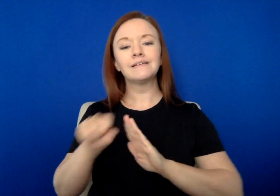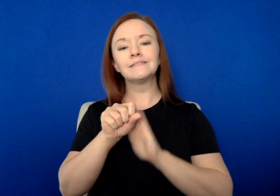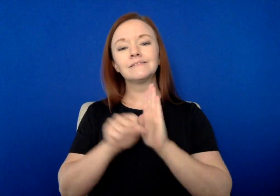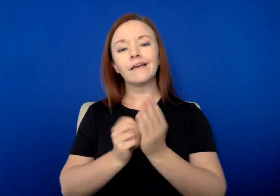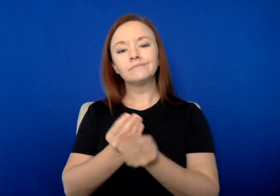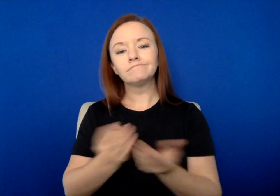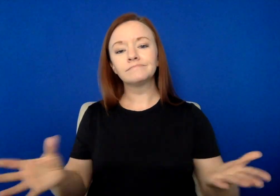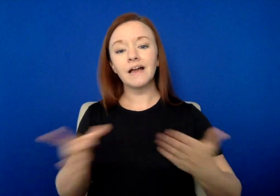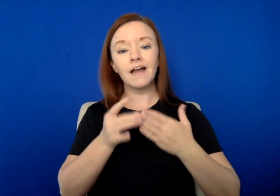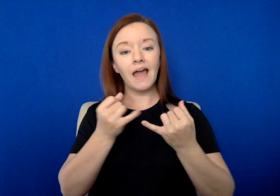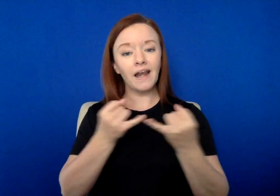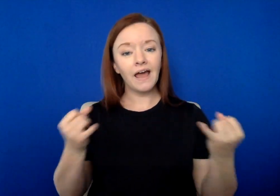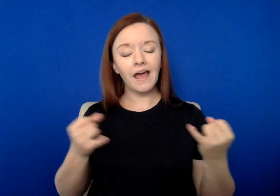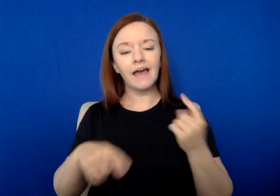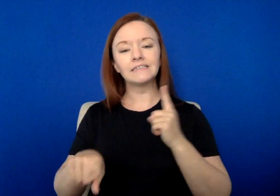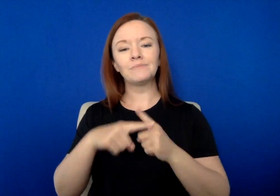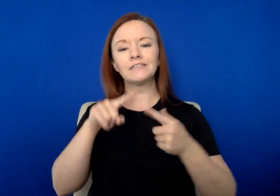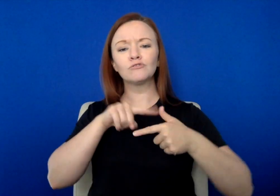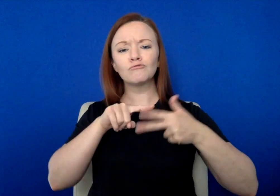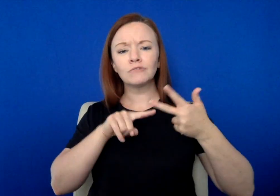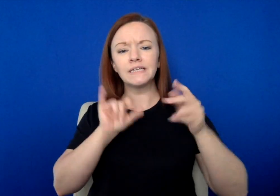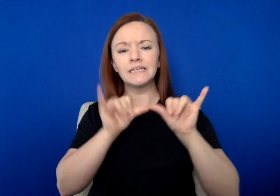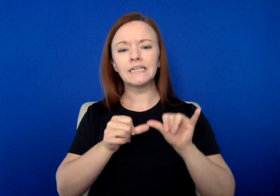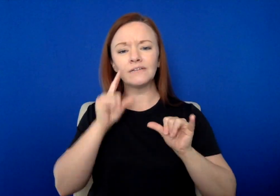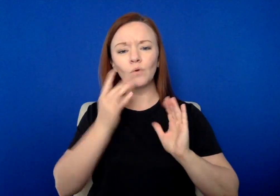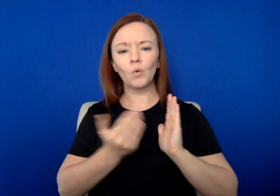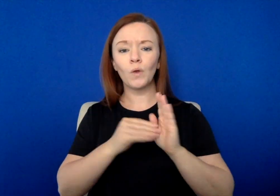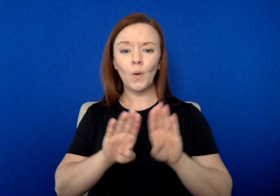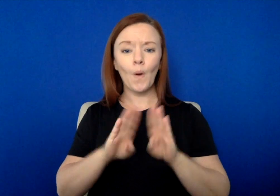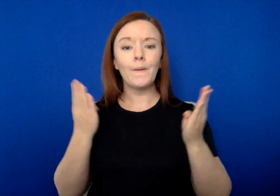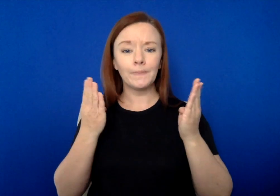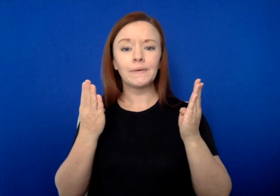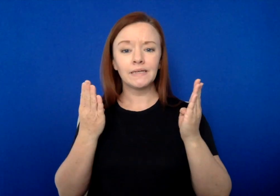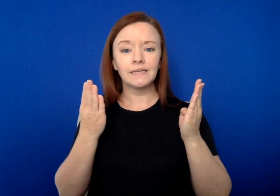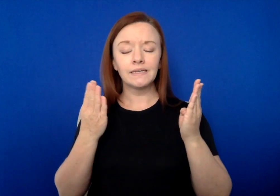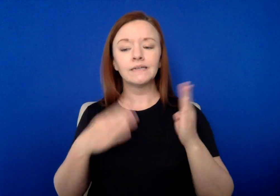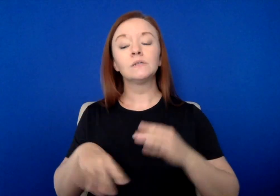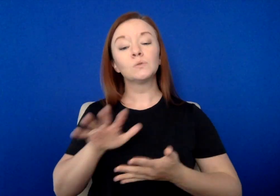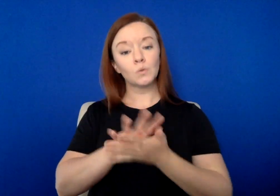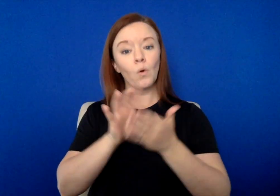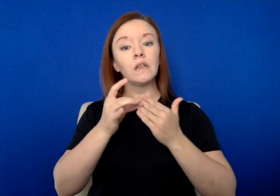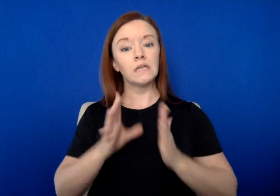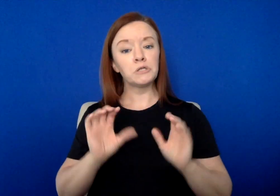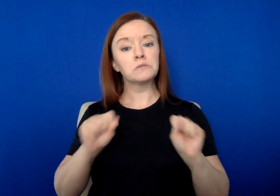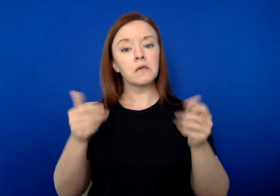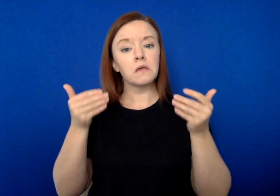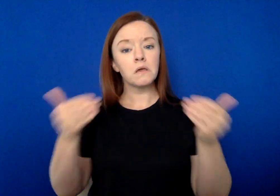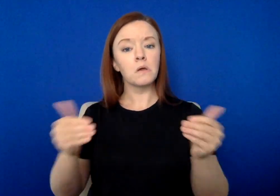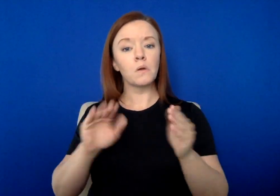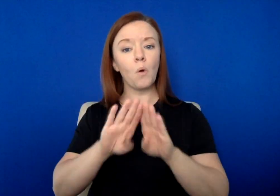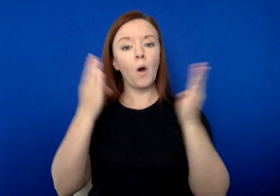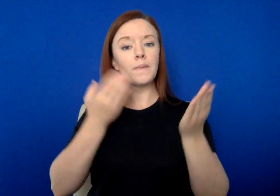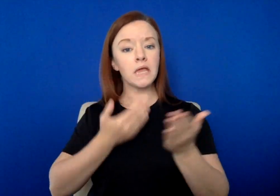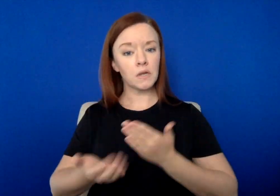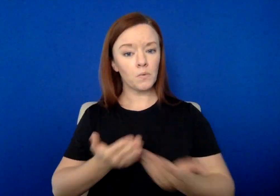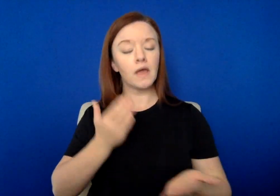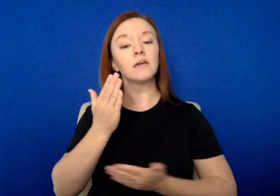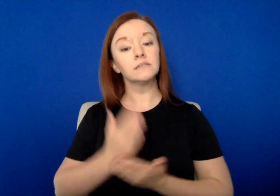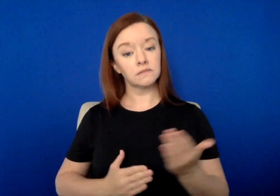released guidelines and a 3-part test for reopening. School leaders can still choose to reopen, and some have, but not